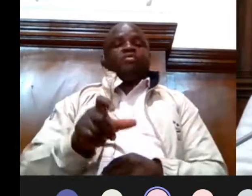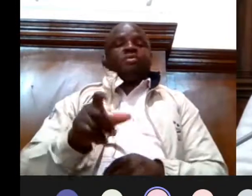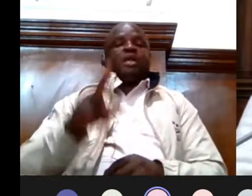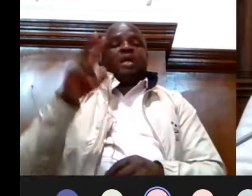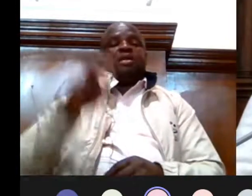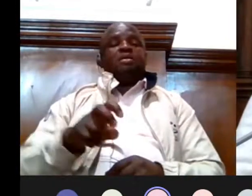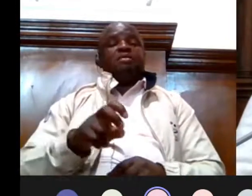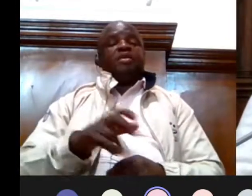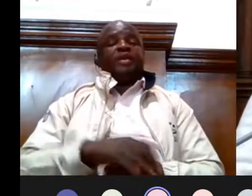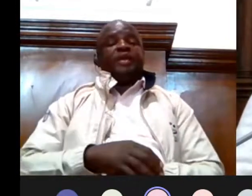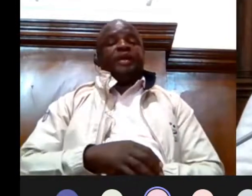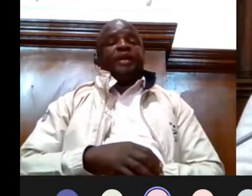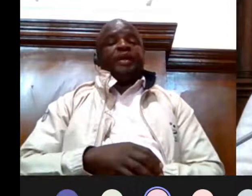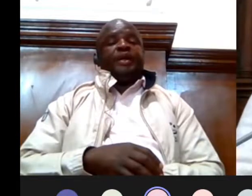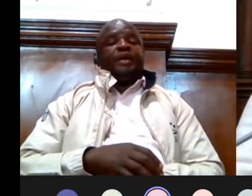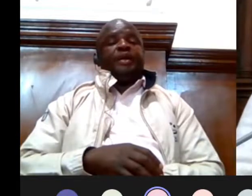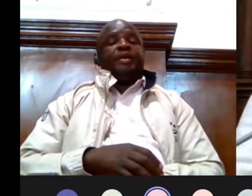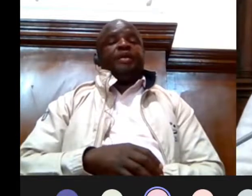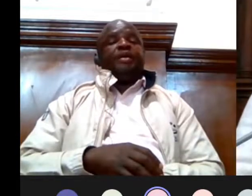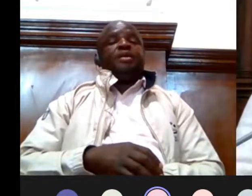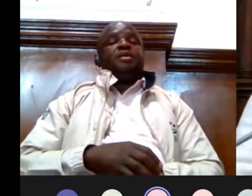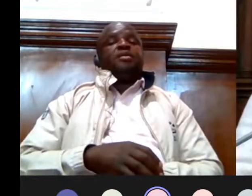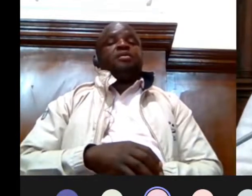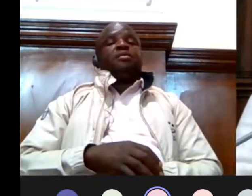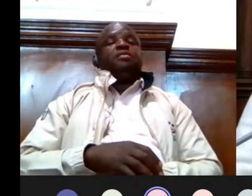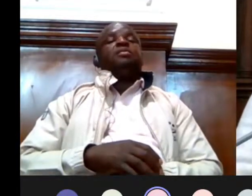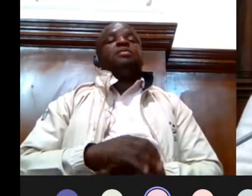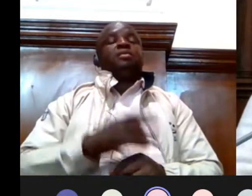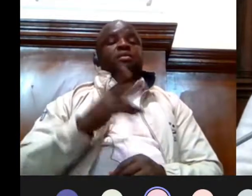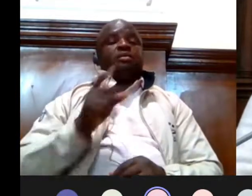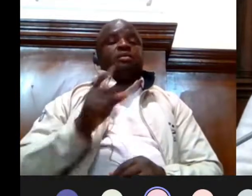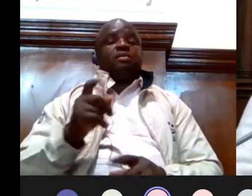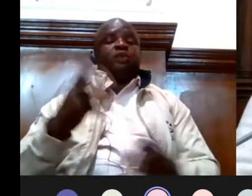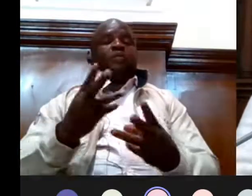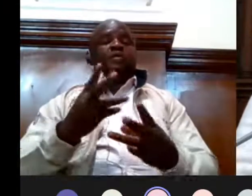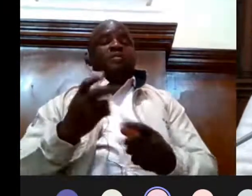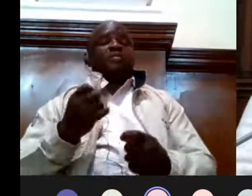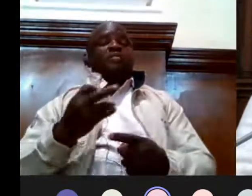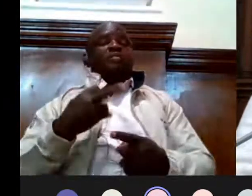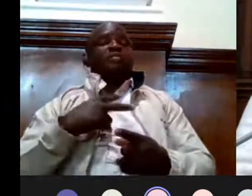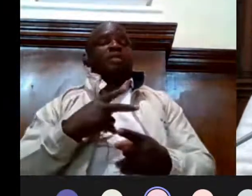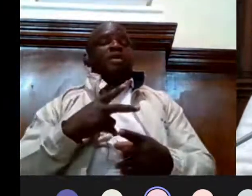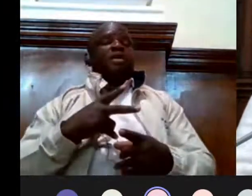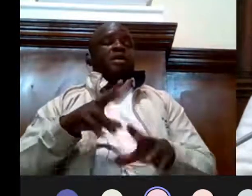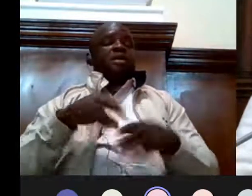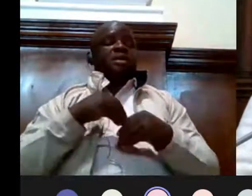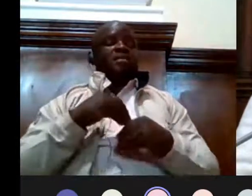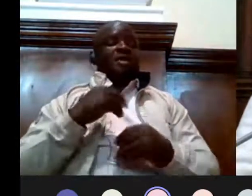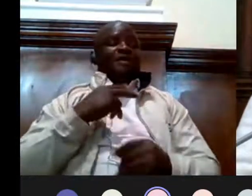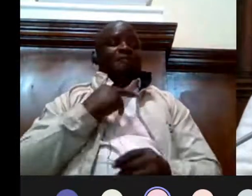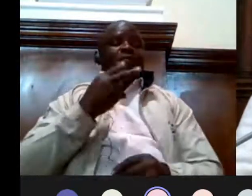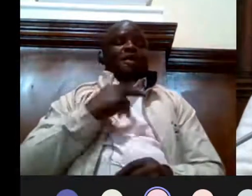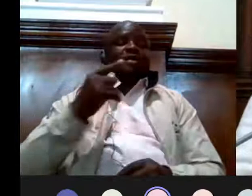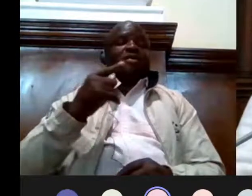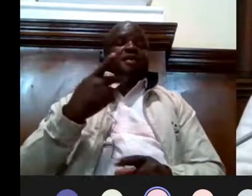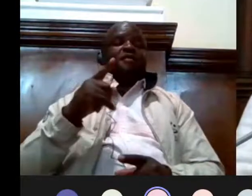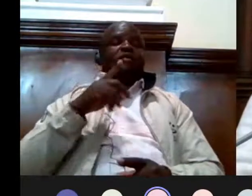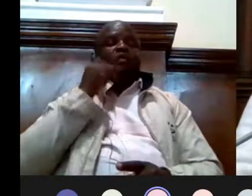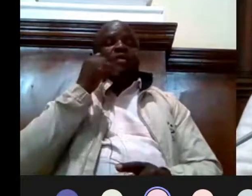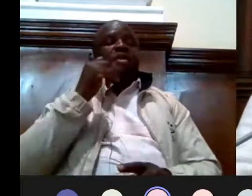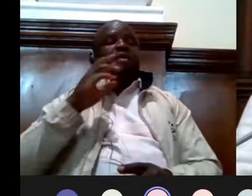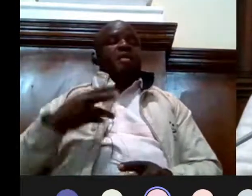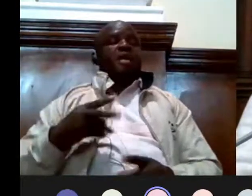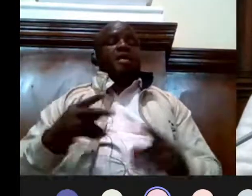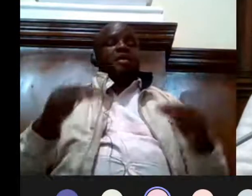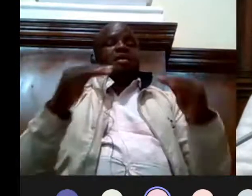women to amplify their voices in the struggle for a gender equality. Honorable